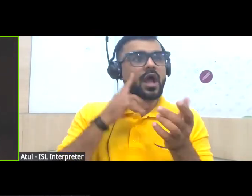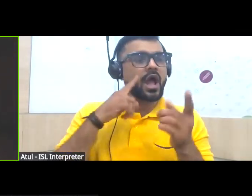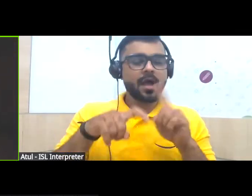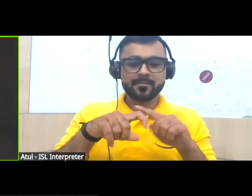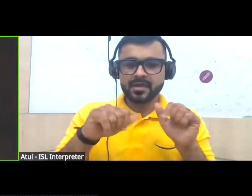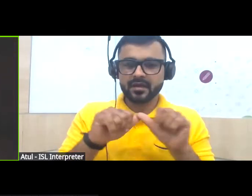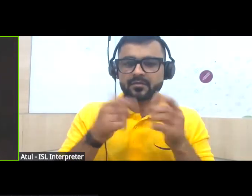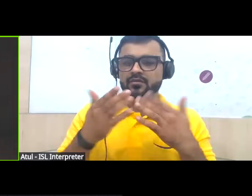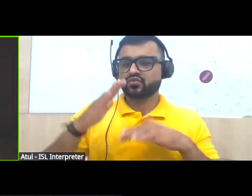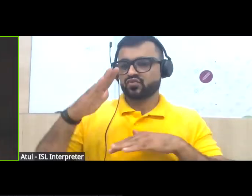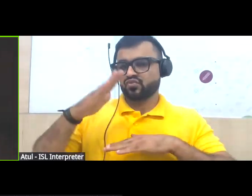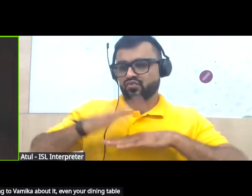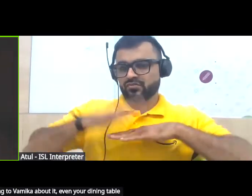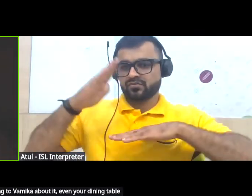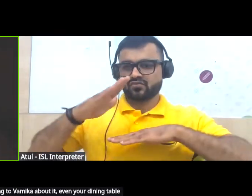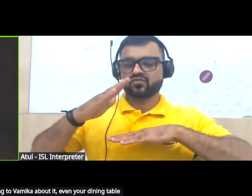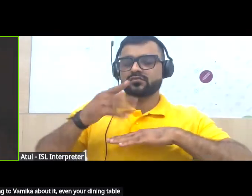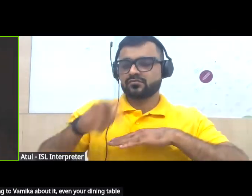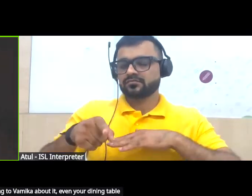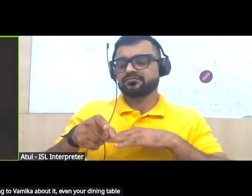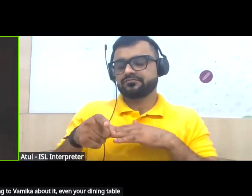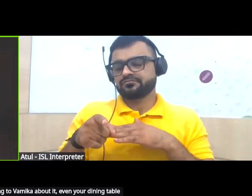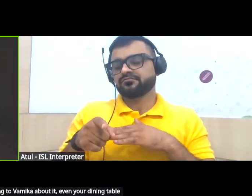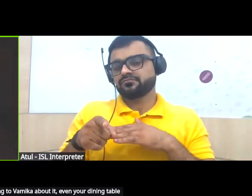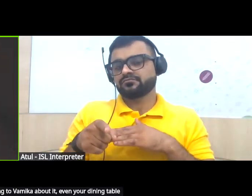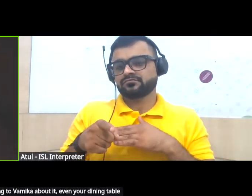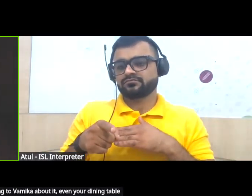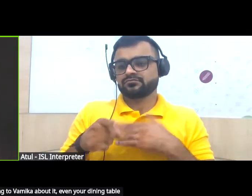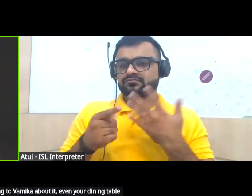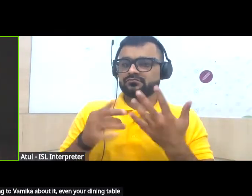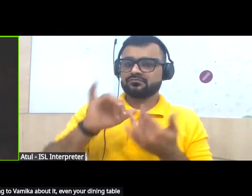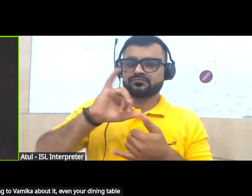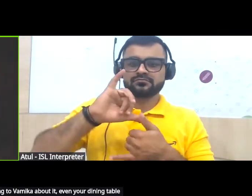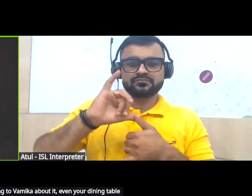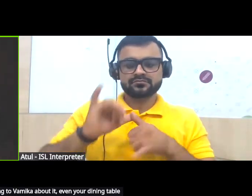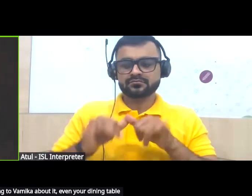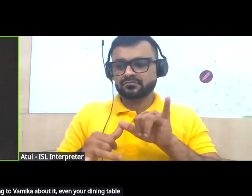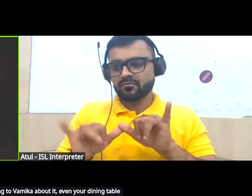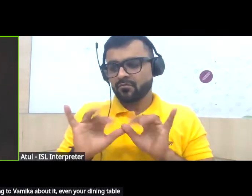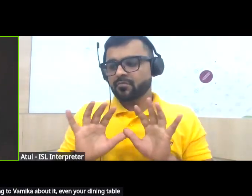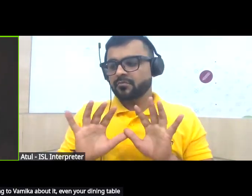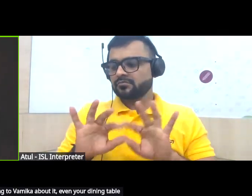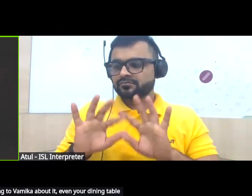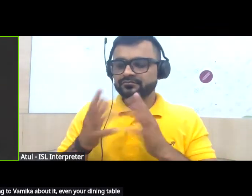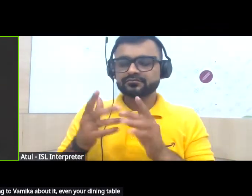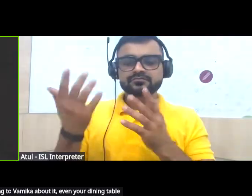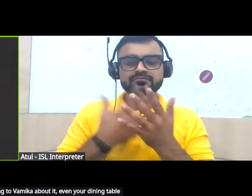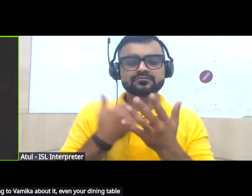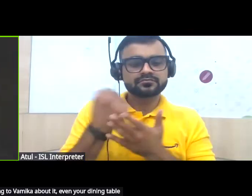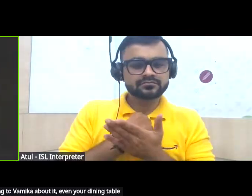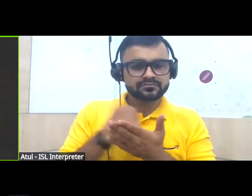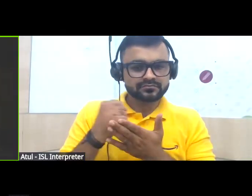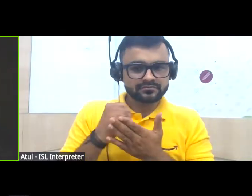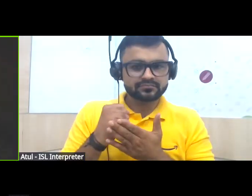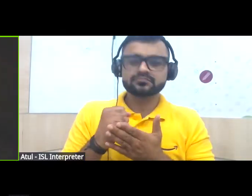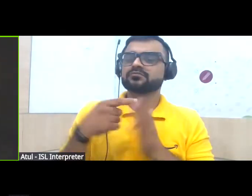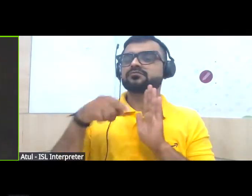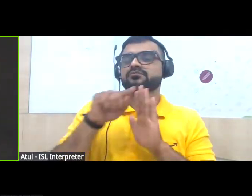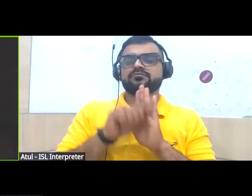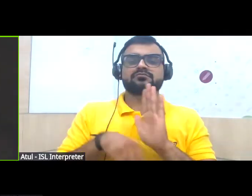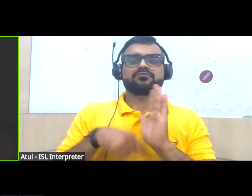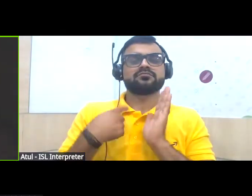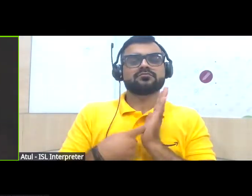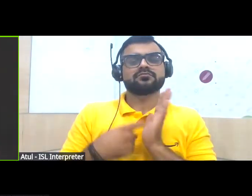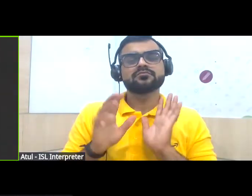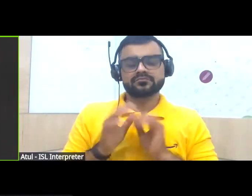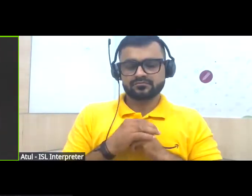your dining table has to be made that universal design practice, right? Principles.